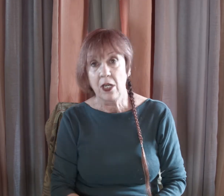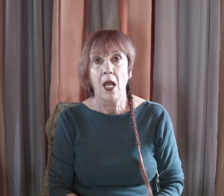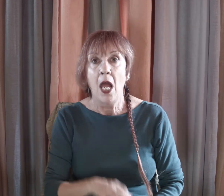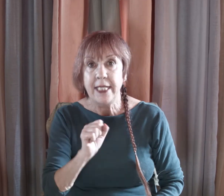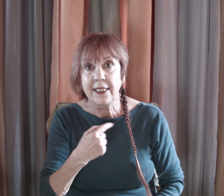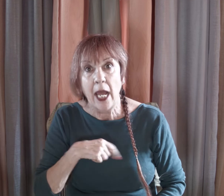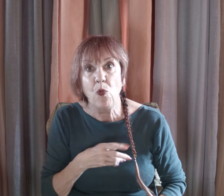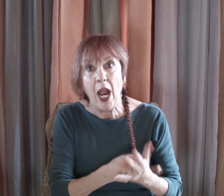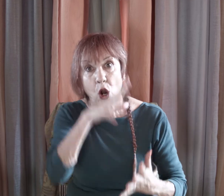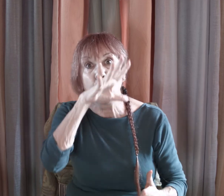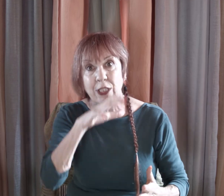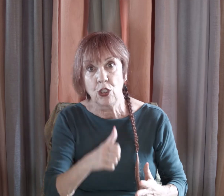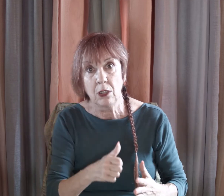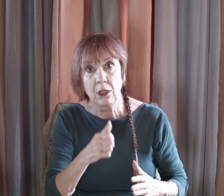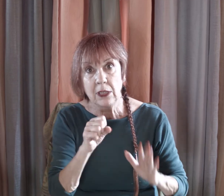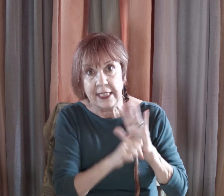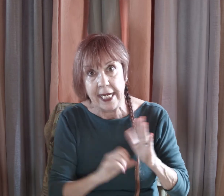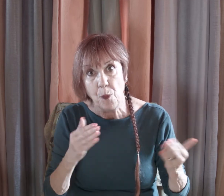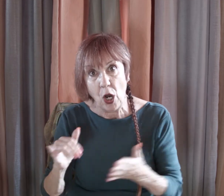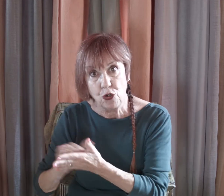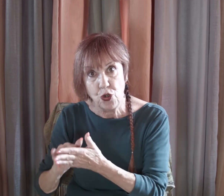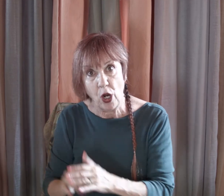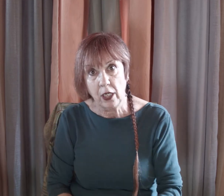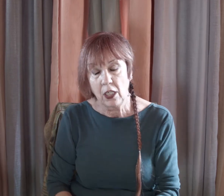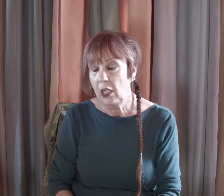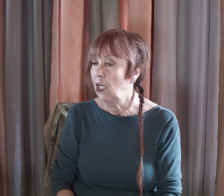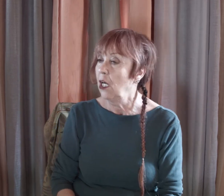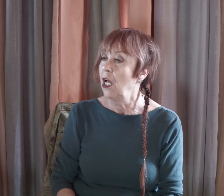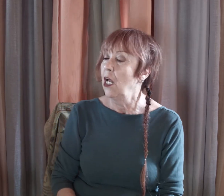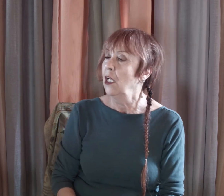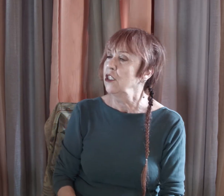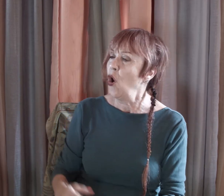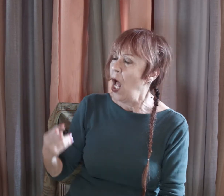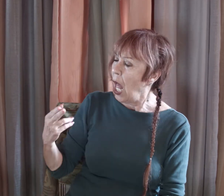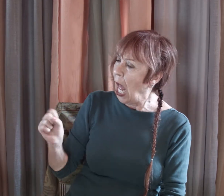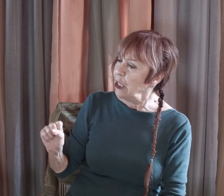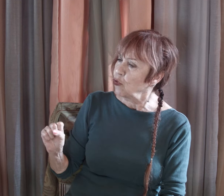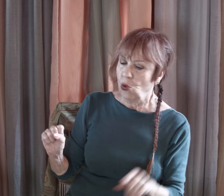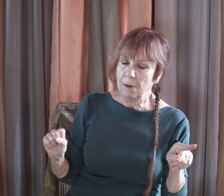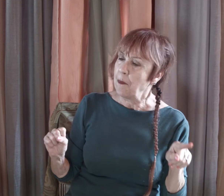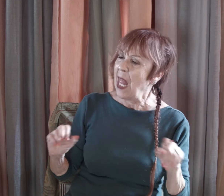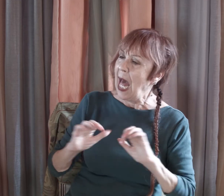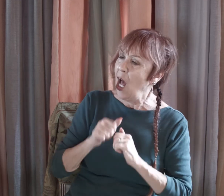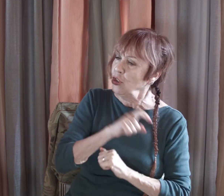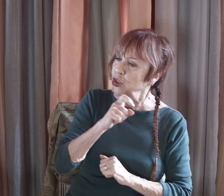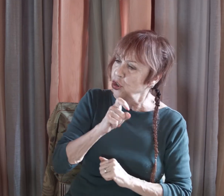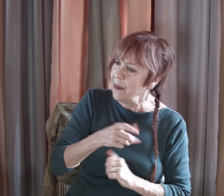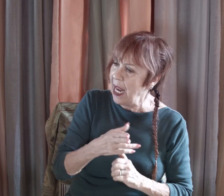Tell me... and we're a lot richer state than they are. How should high schools be preparing, do you think, students for college, given